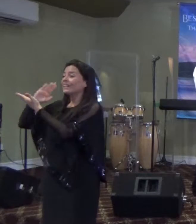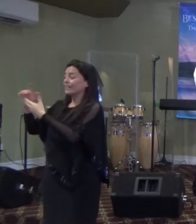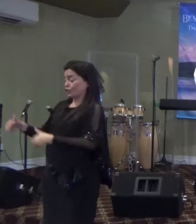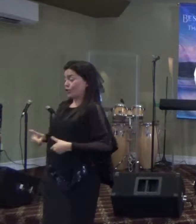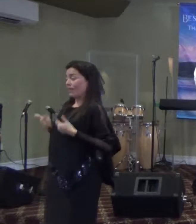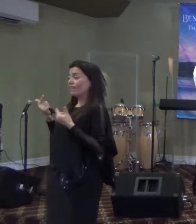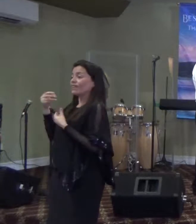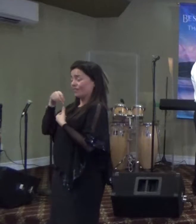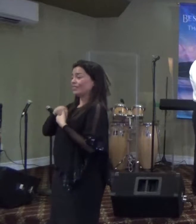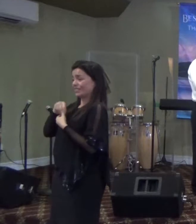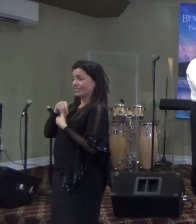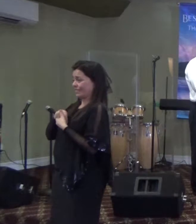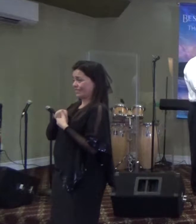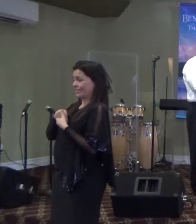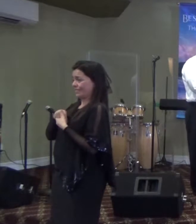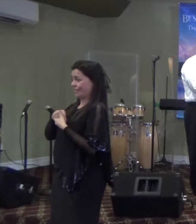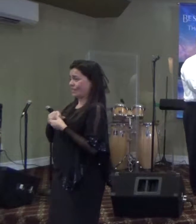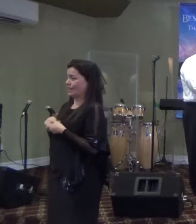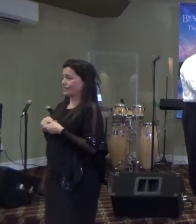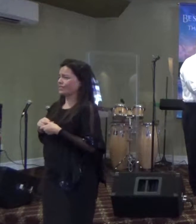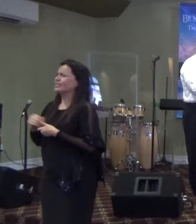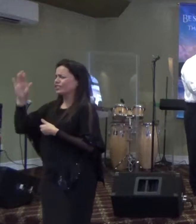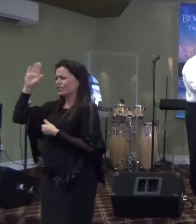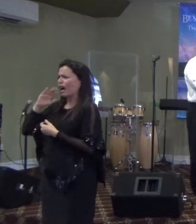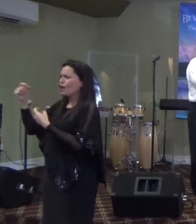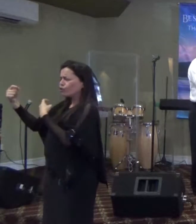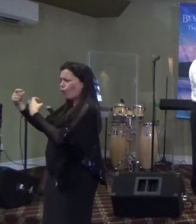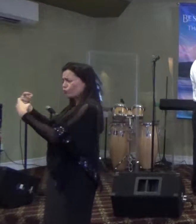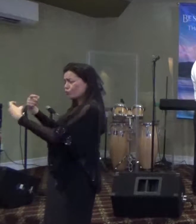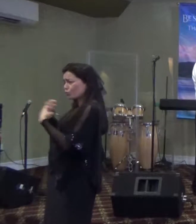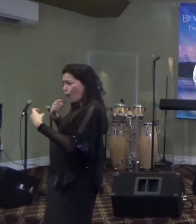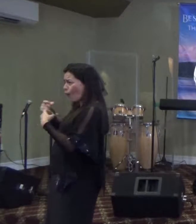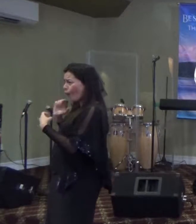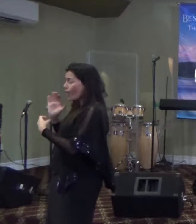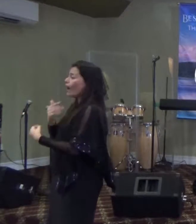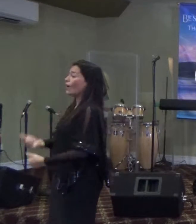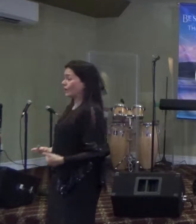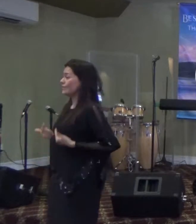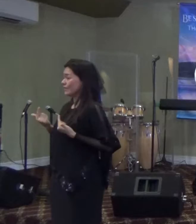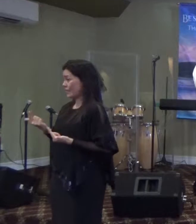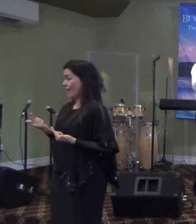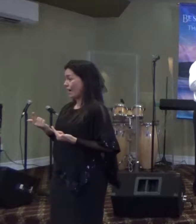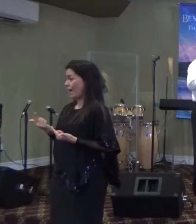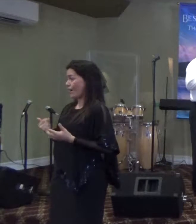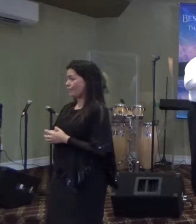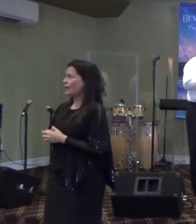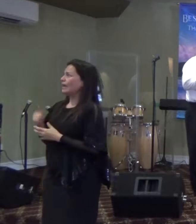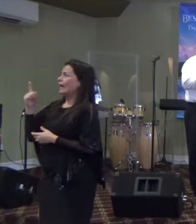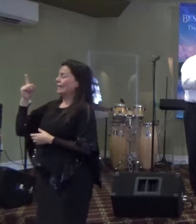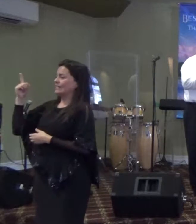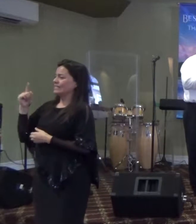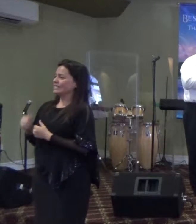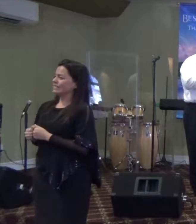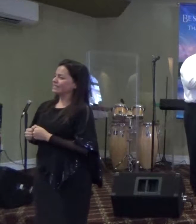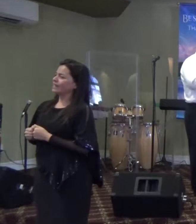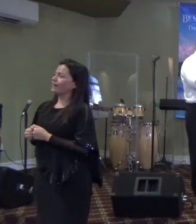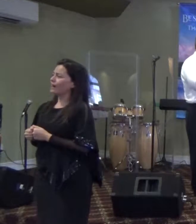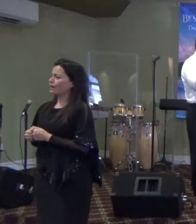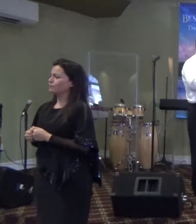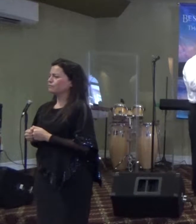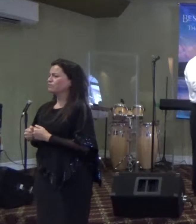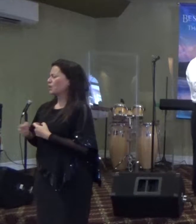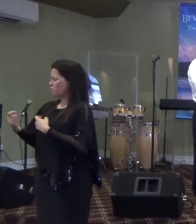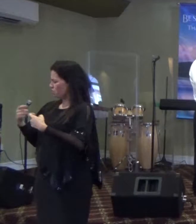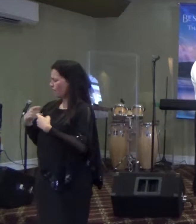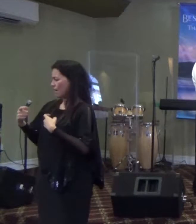mí, God can live in para us, que Dios tome control de so nuestra that vida God can take control of our y life reine en nosotros. and He be